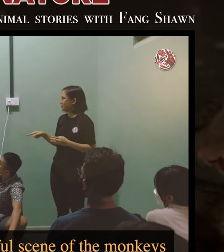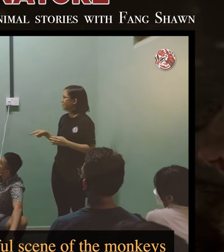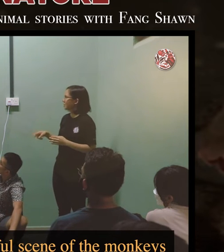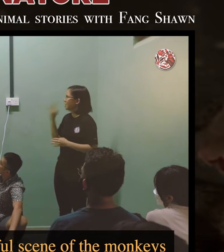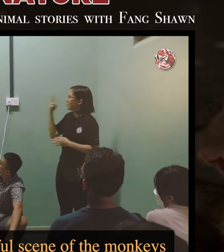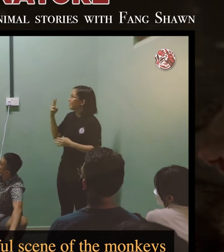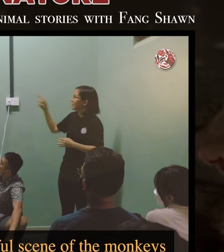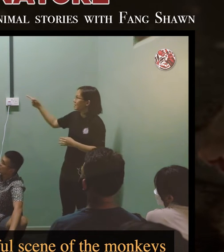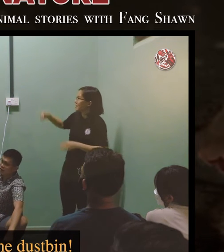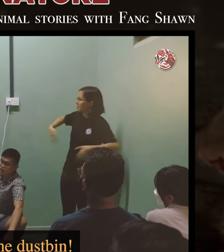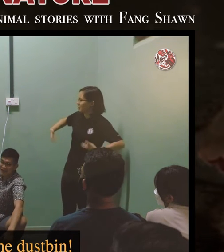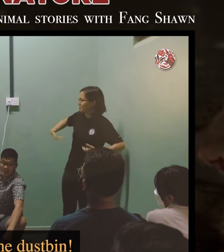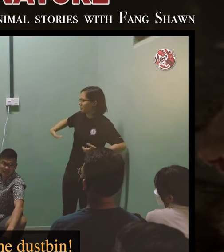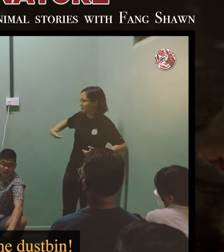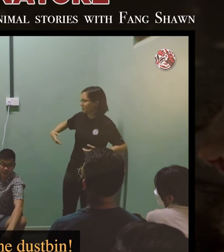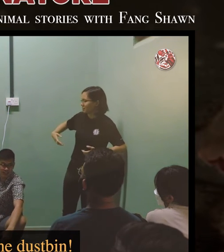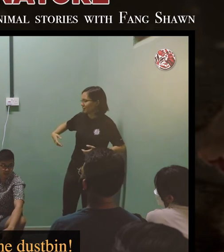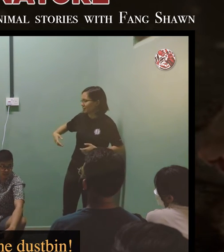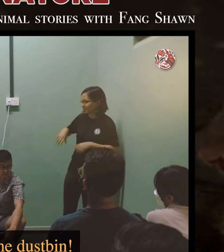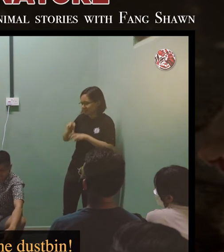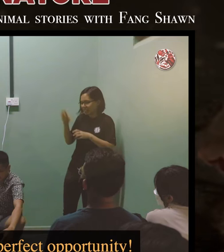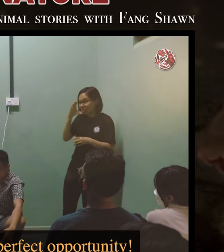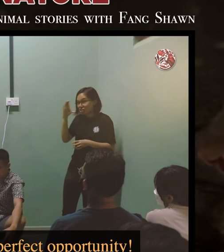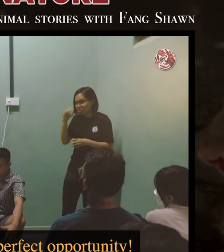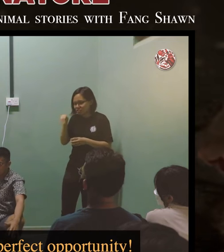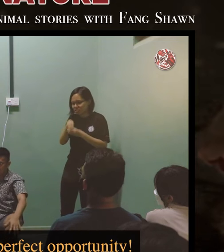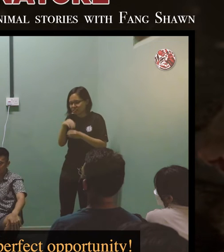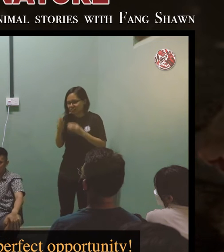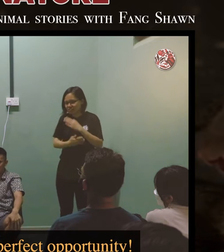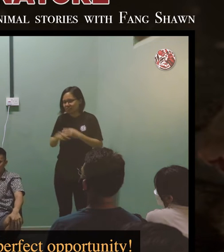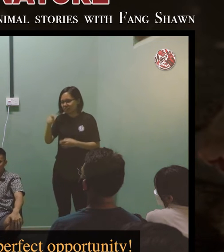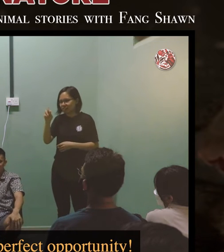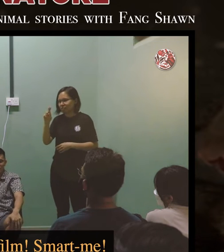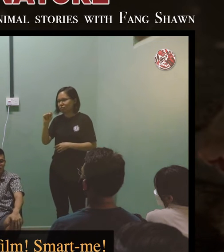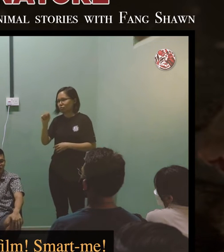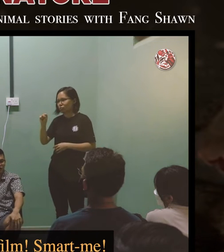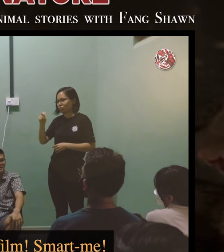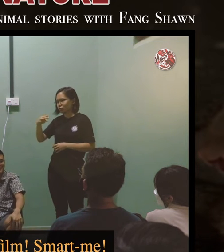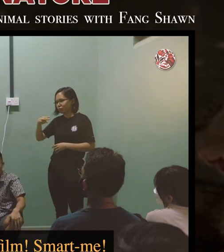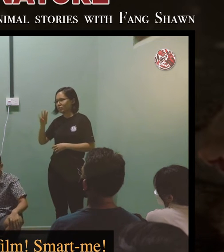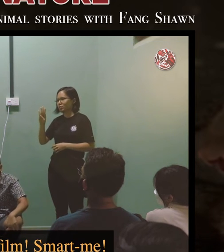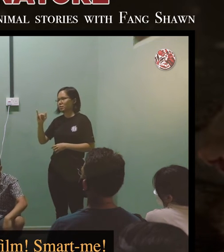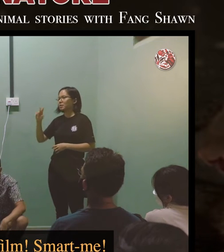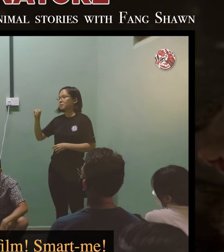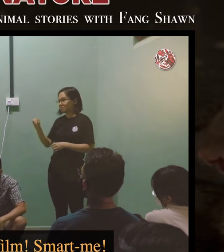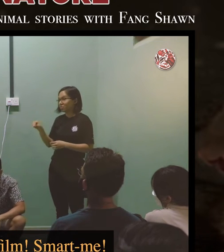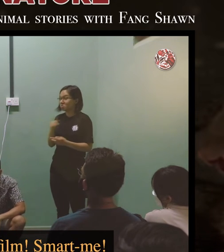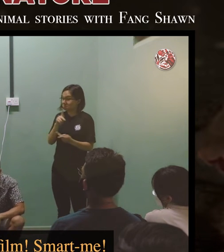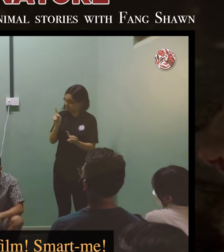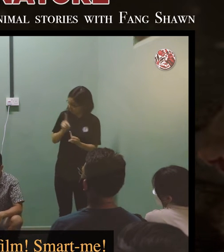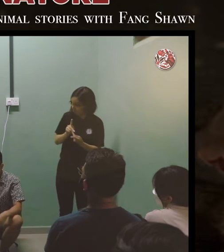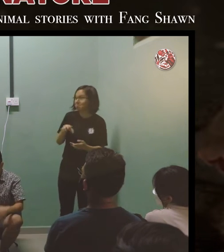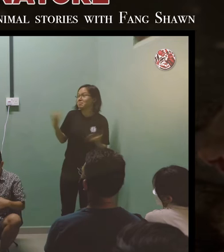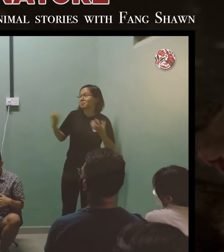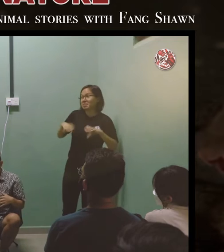wonderful scene of the monkeys ransacking the dustbin. And I felt, okay lah, perfect opportunity, let's just go and film. Right? Smart